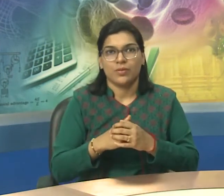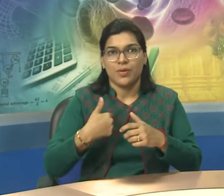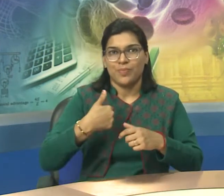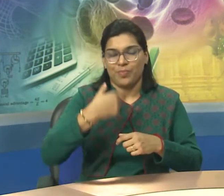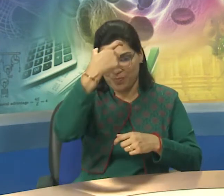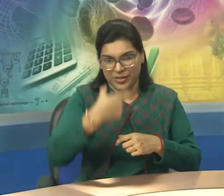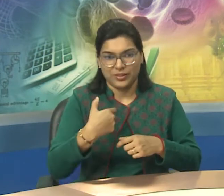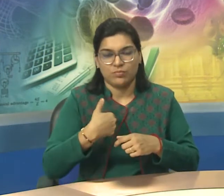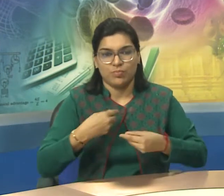Key in